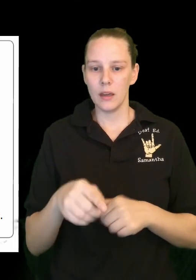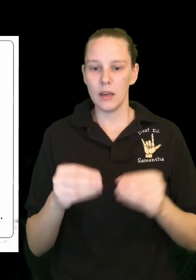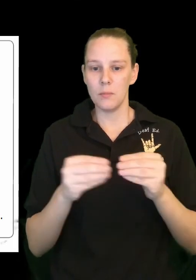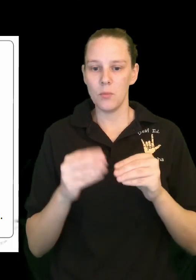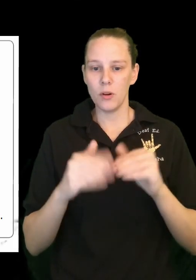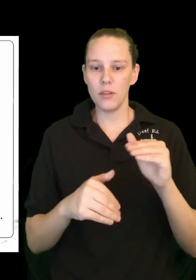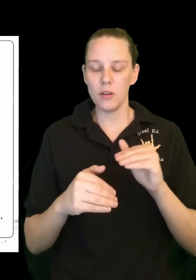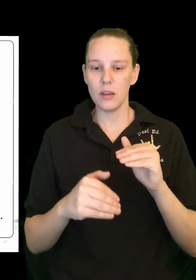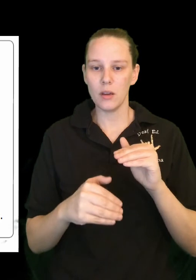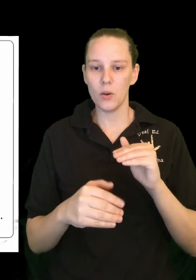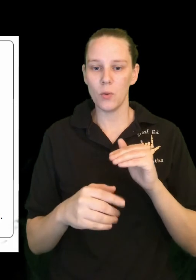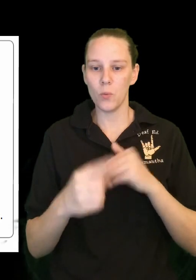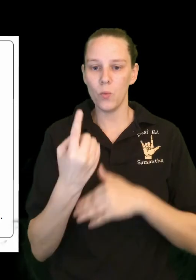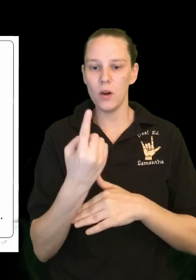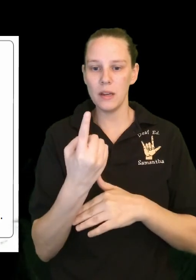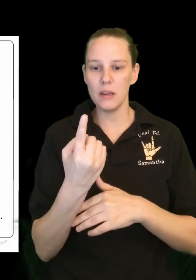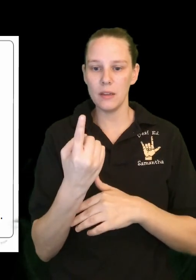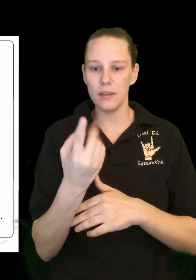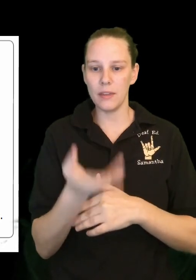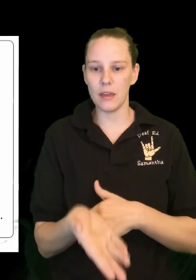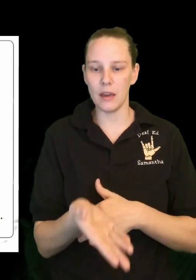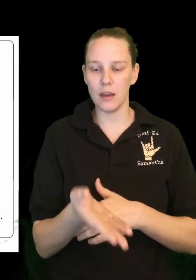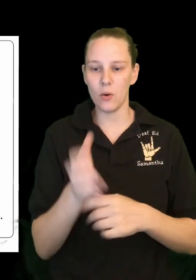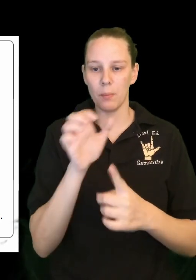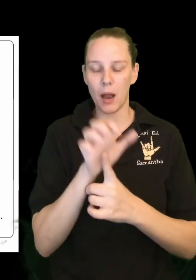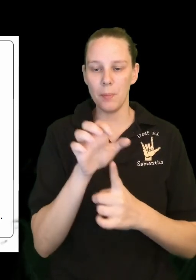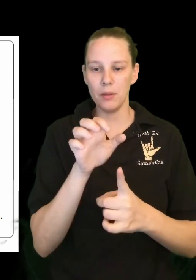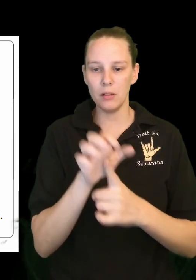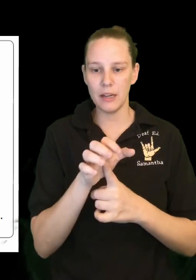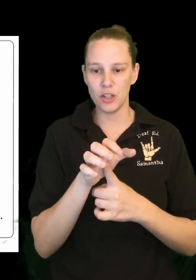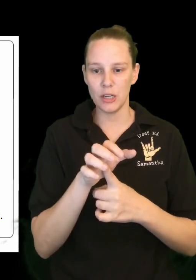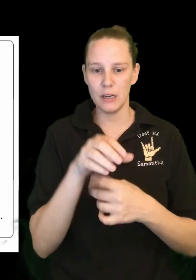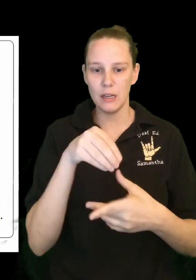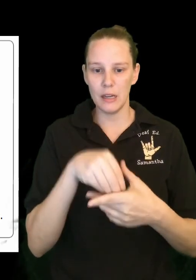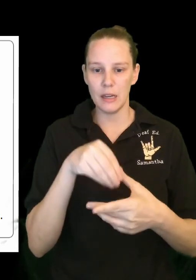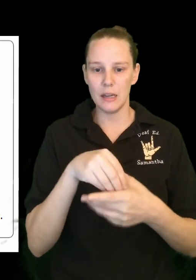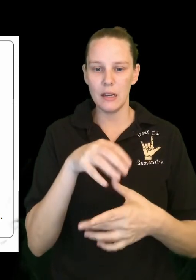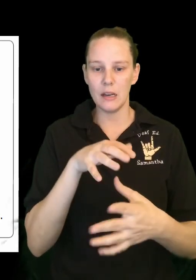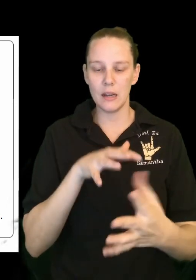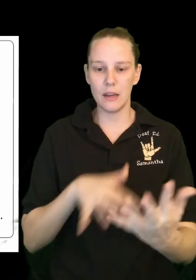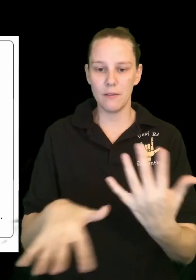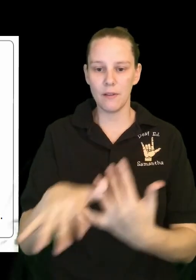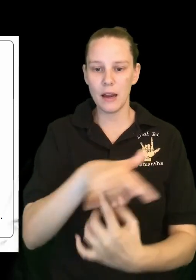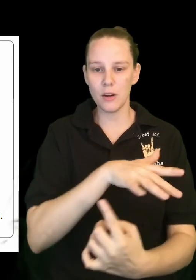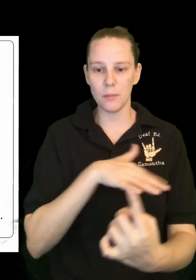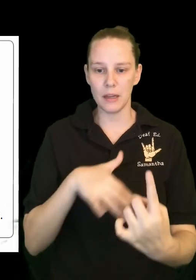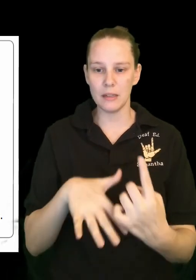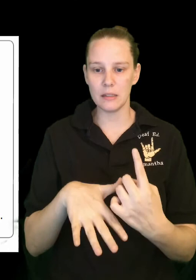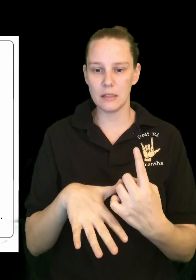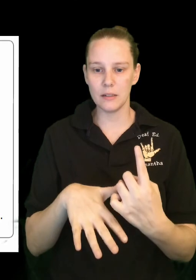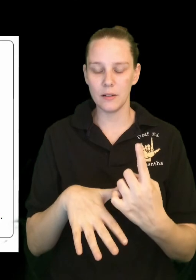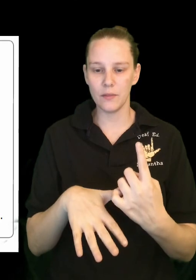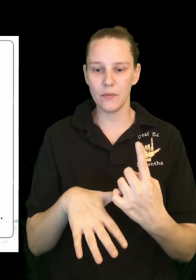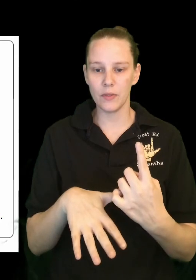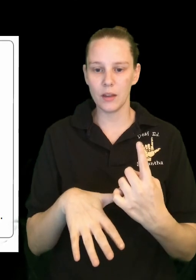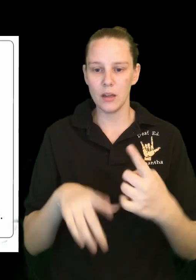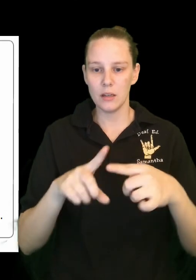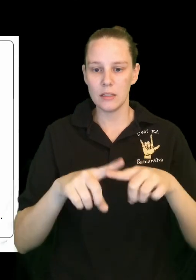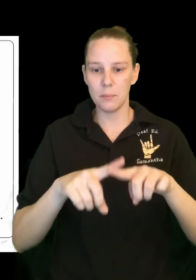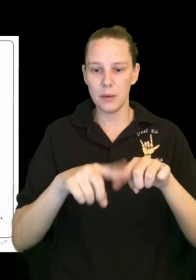In more than one thing or population in an environment